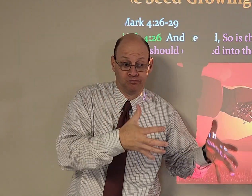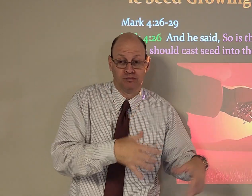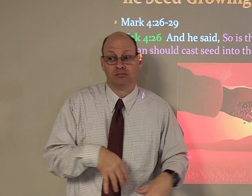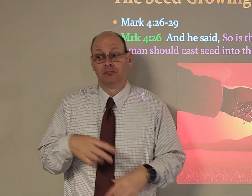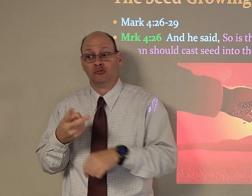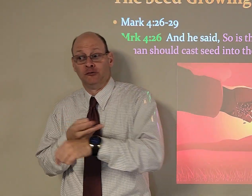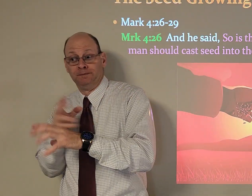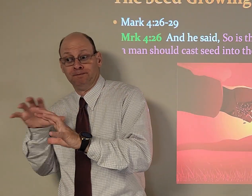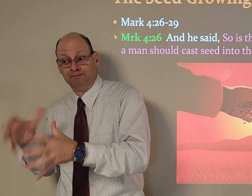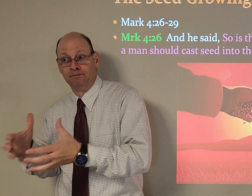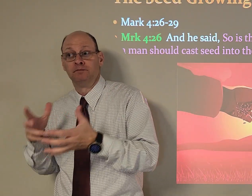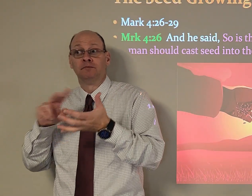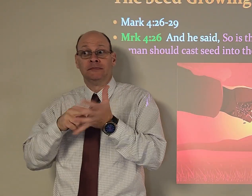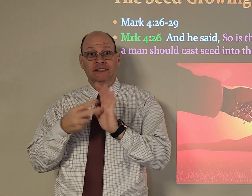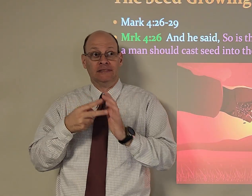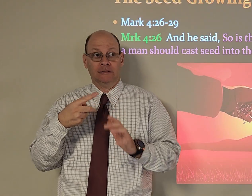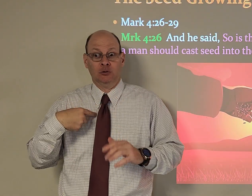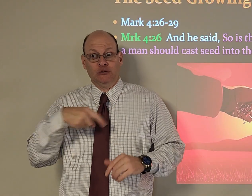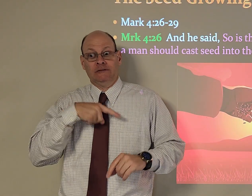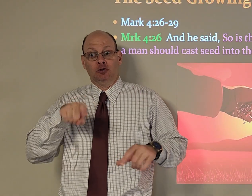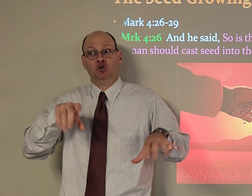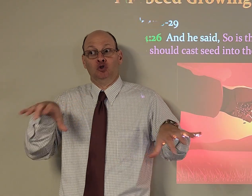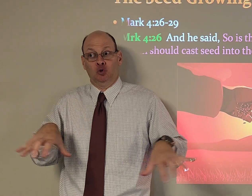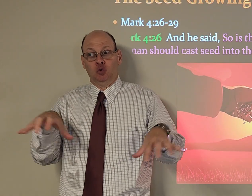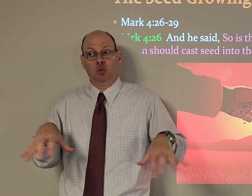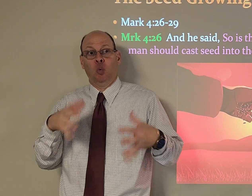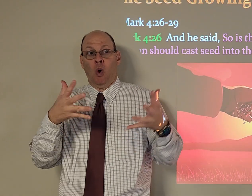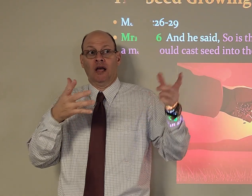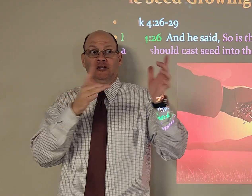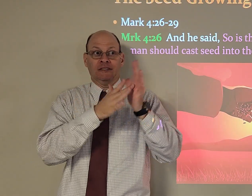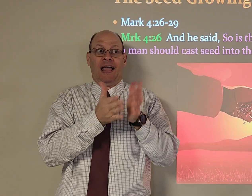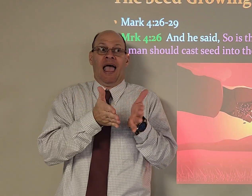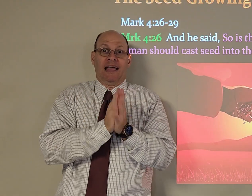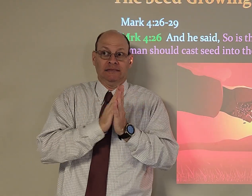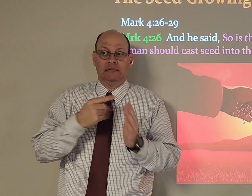Okay, so that was the separation of the goats and the sheep, you know, in the parable.